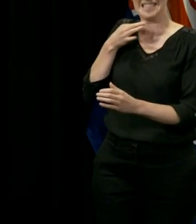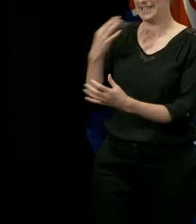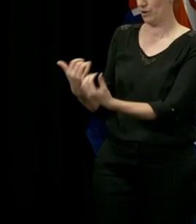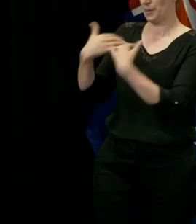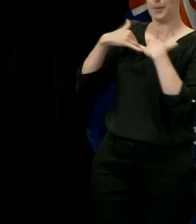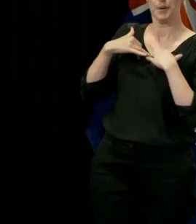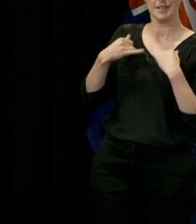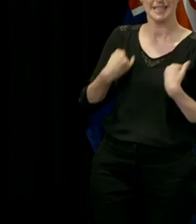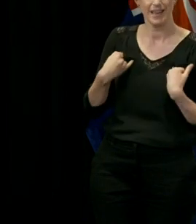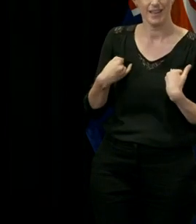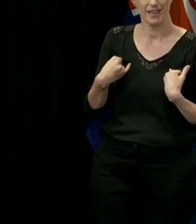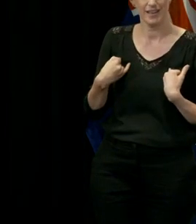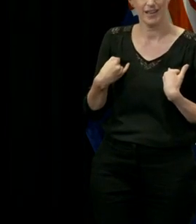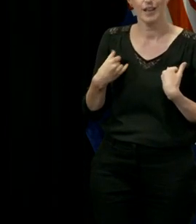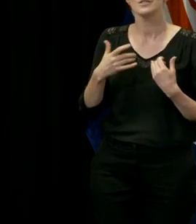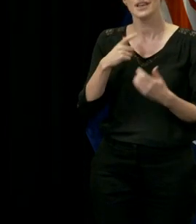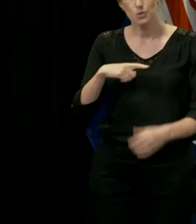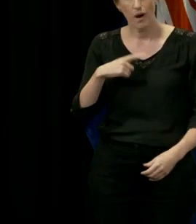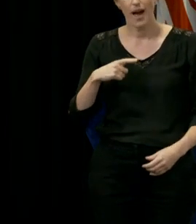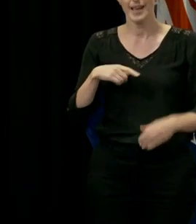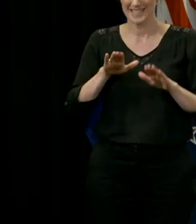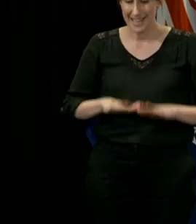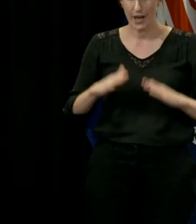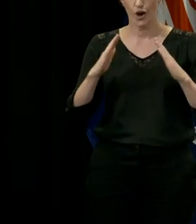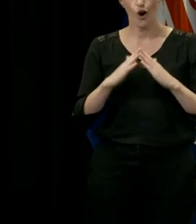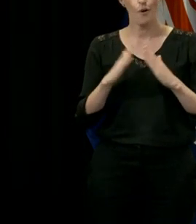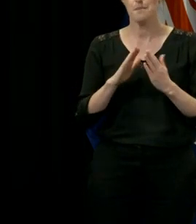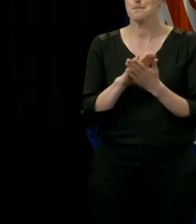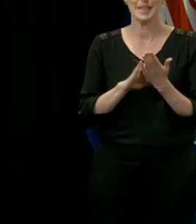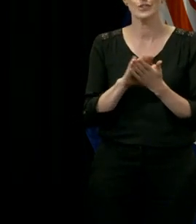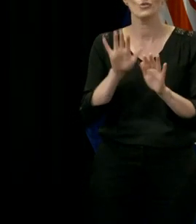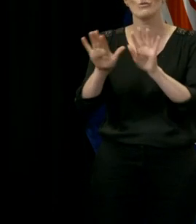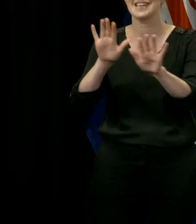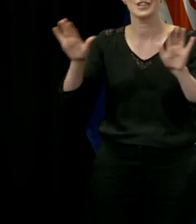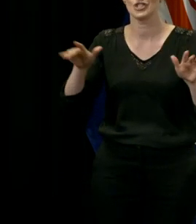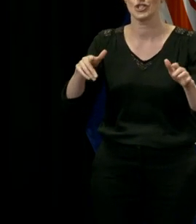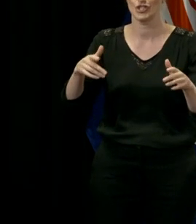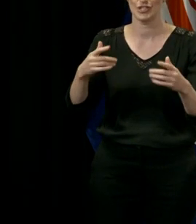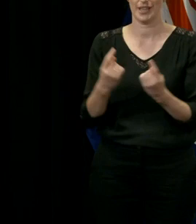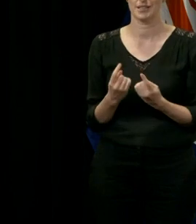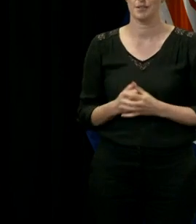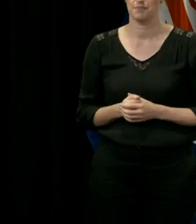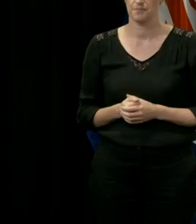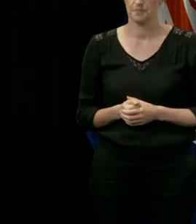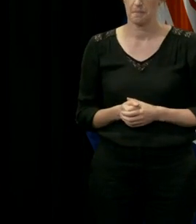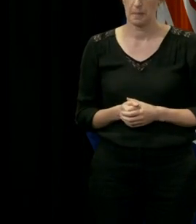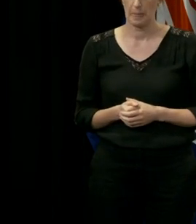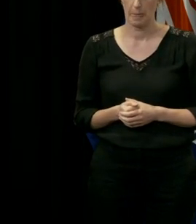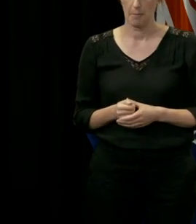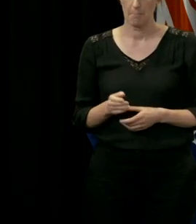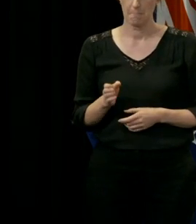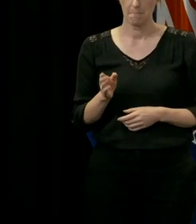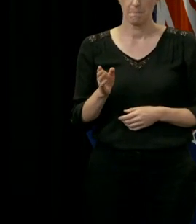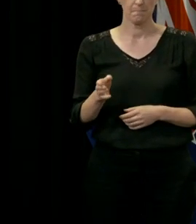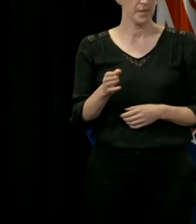at home. It minimises contact with those public spaces. Can I just ask about, Yeah. you talked this morning about possible quarantining of